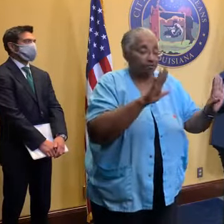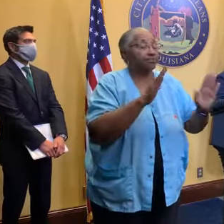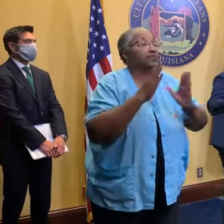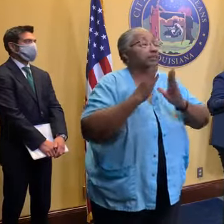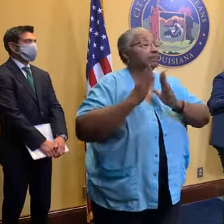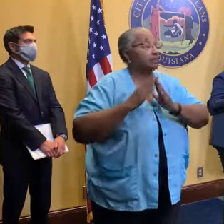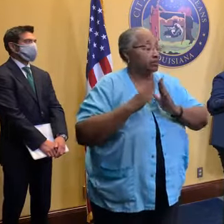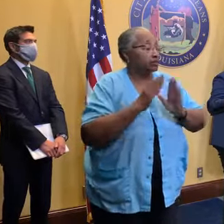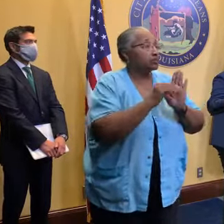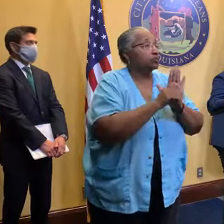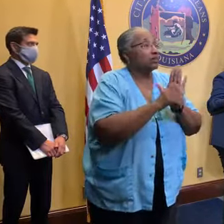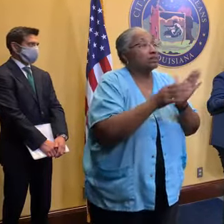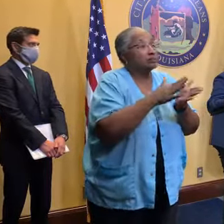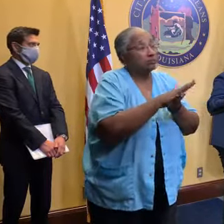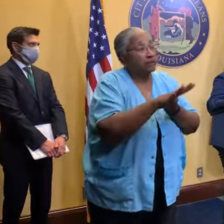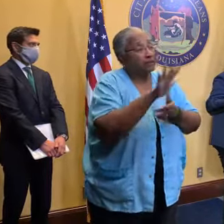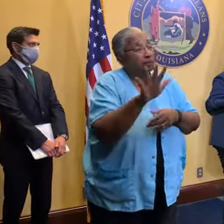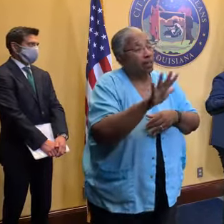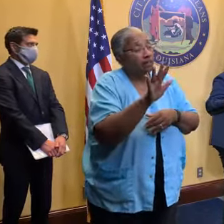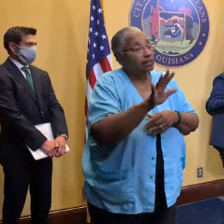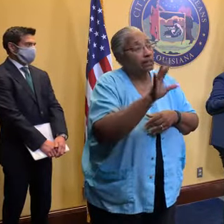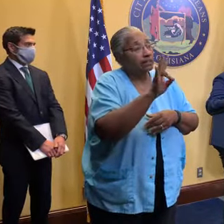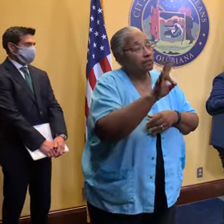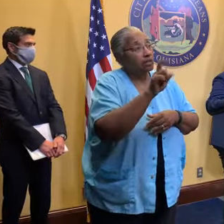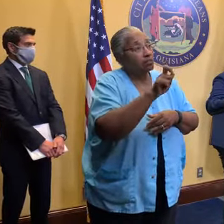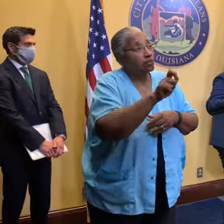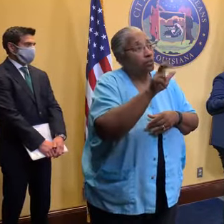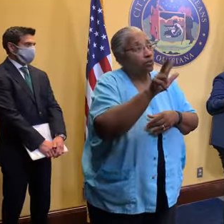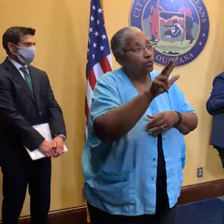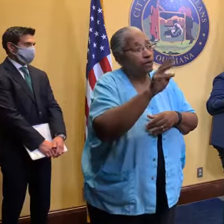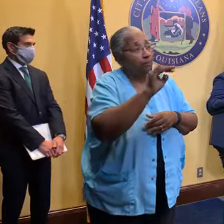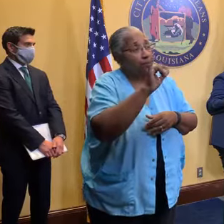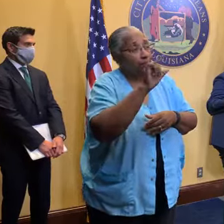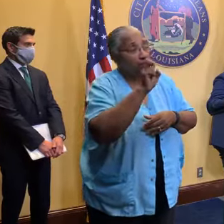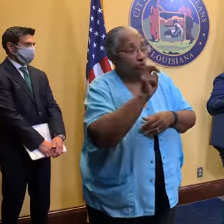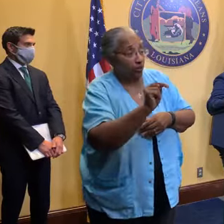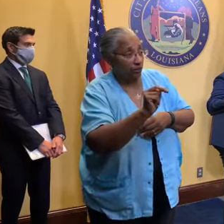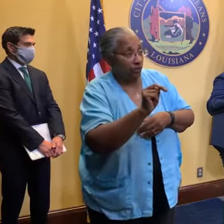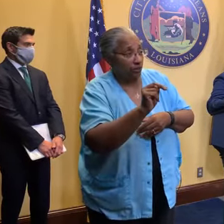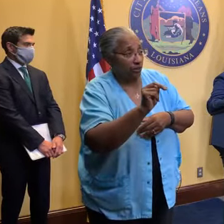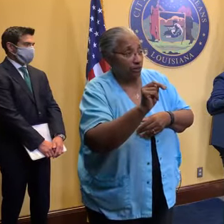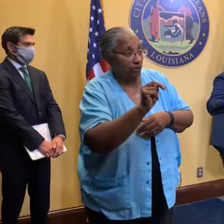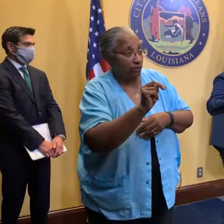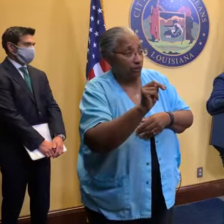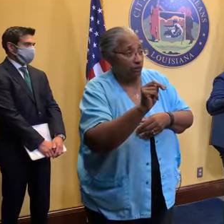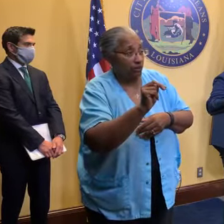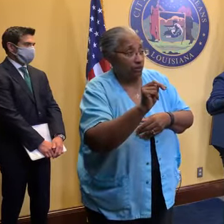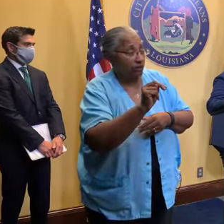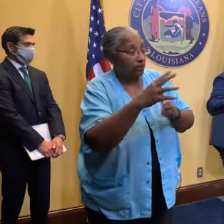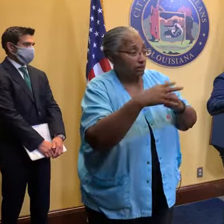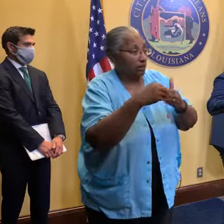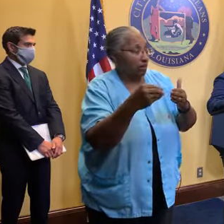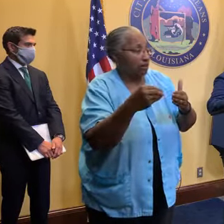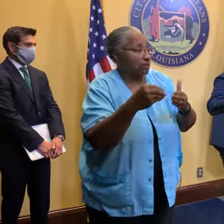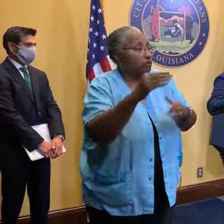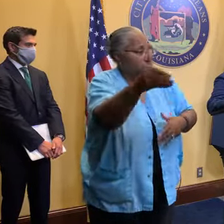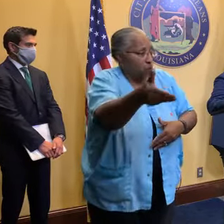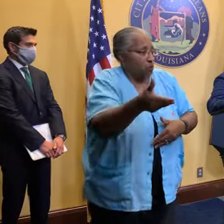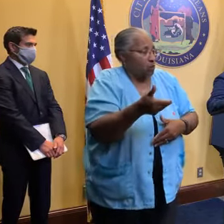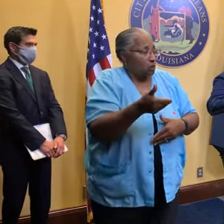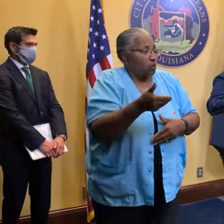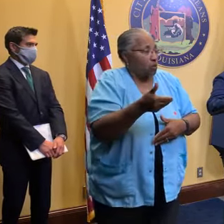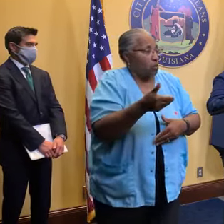Orleans spends about $7.3 million to host Mardi